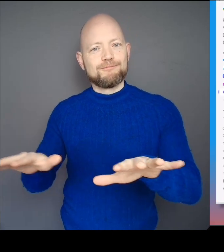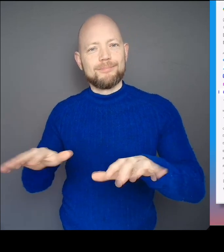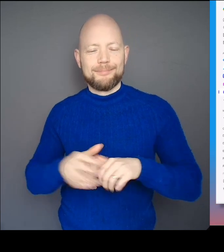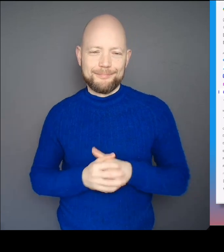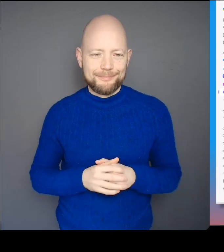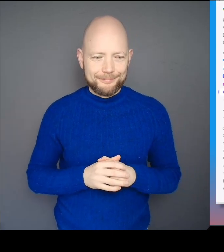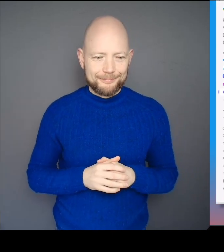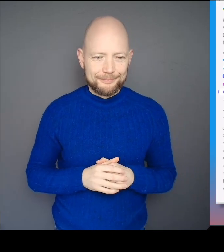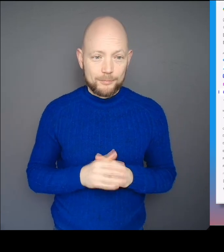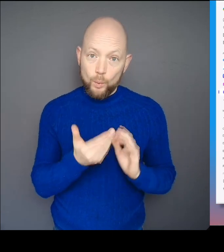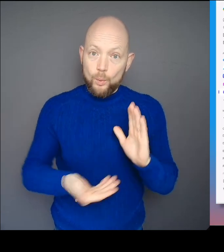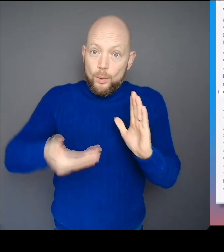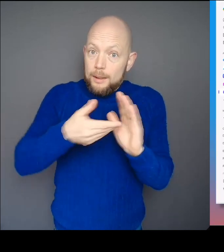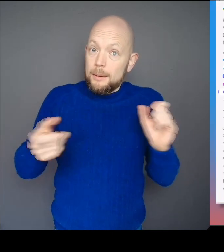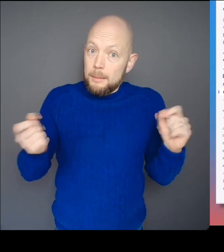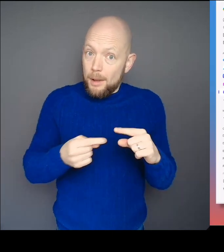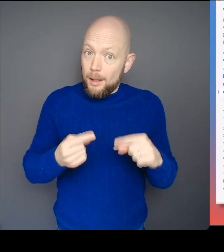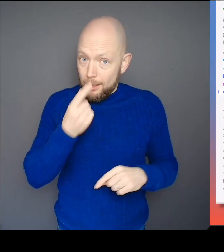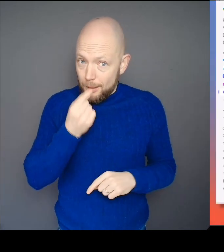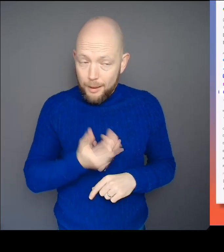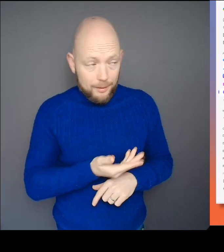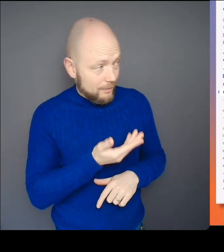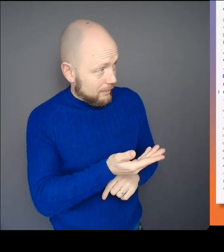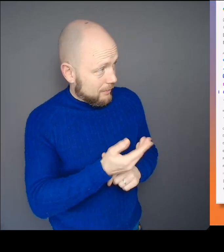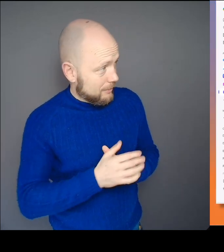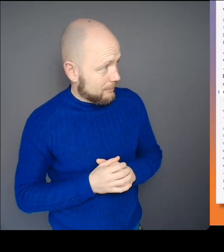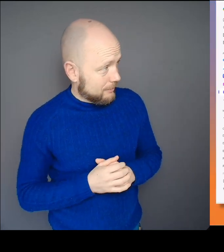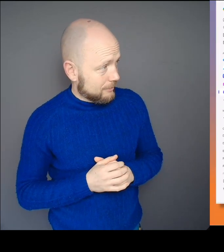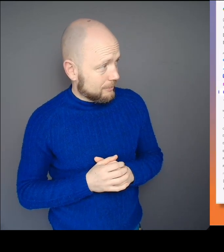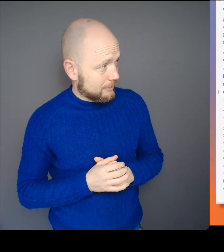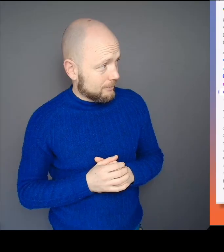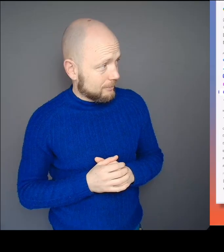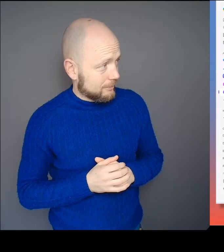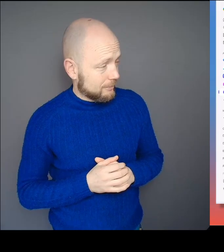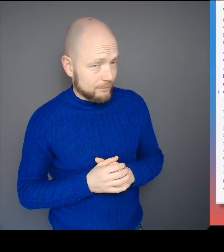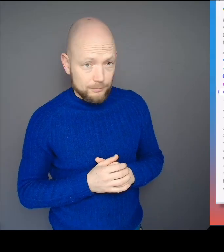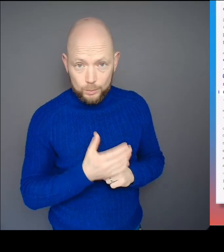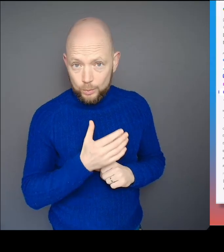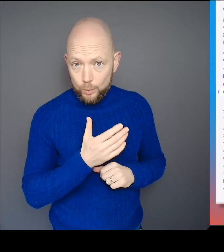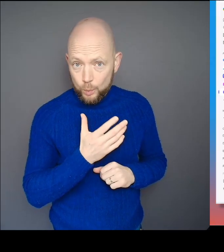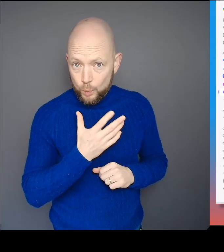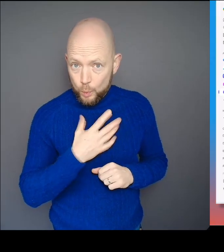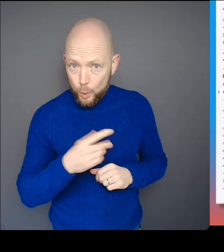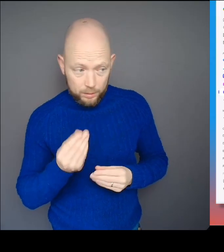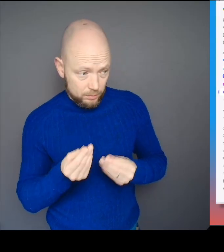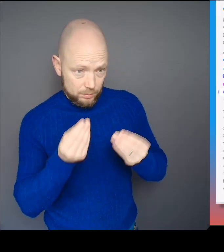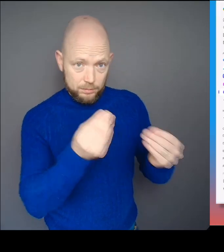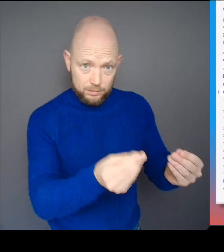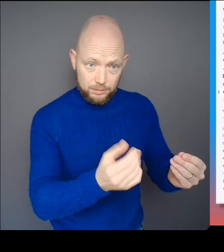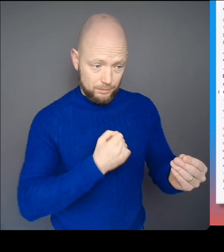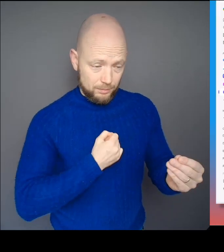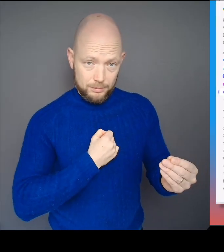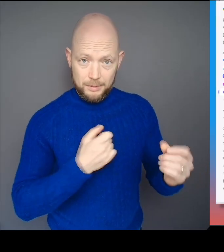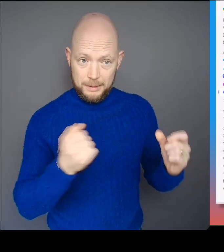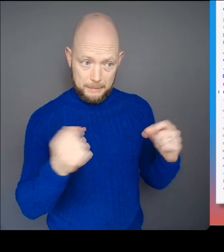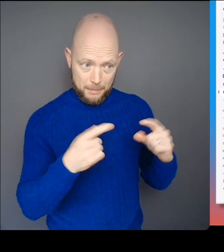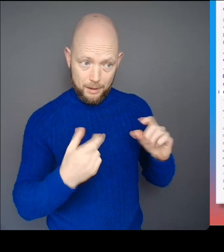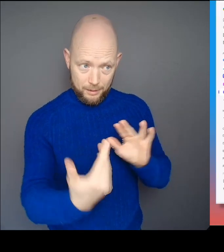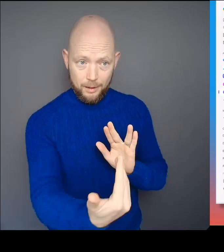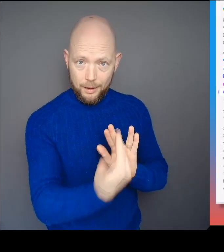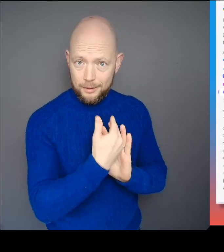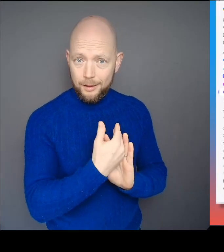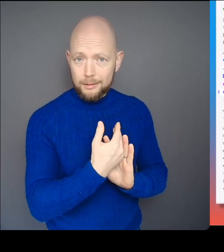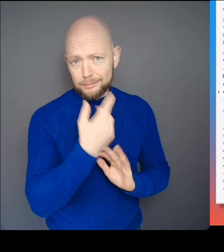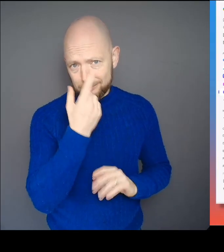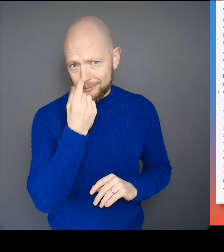share with others. And the other one here is that you can add email in here. So again, if you want it to be able to read your emails,